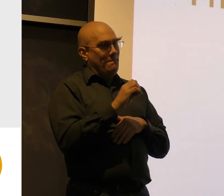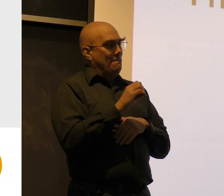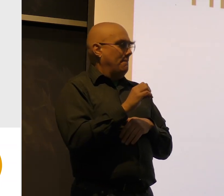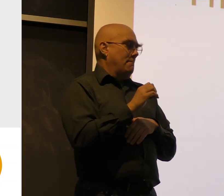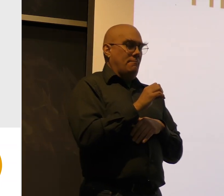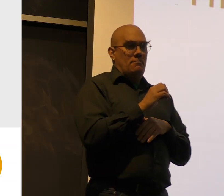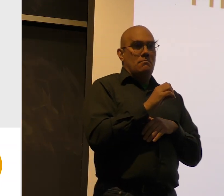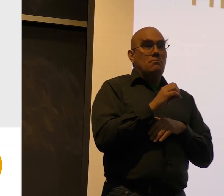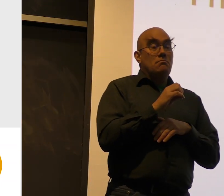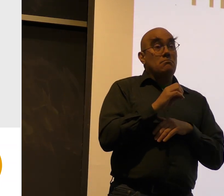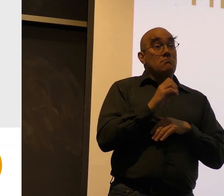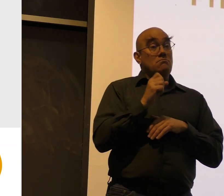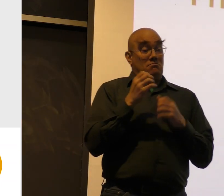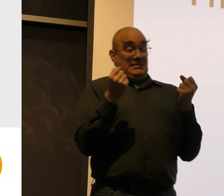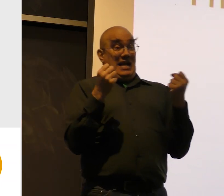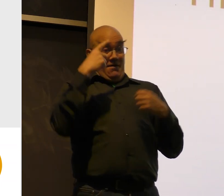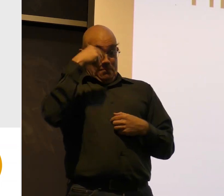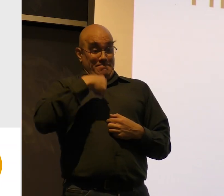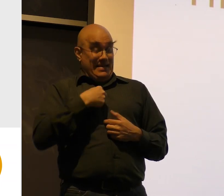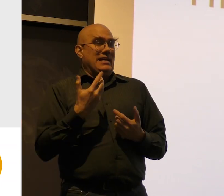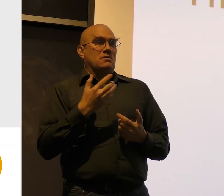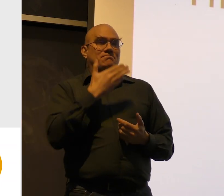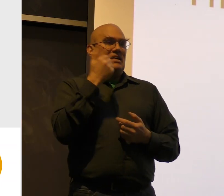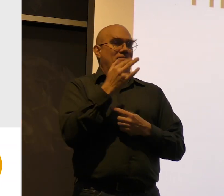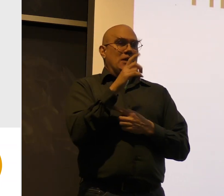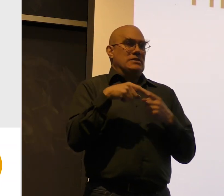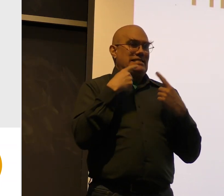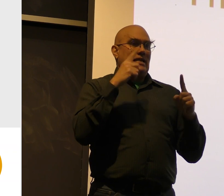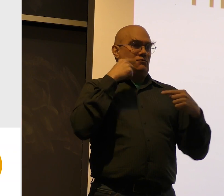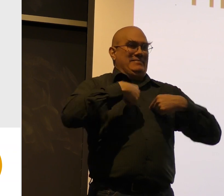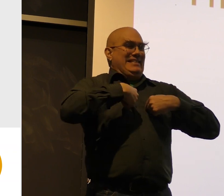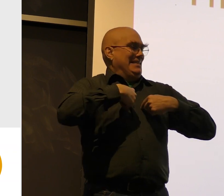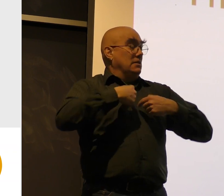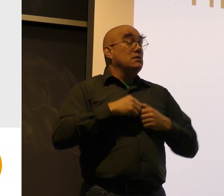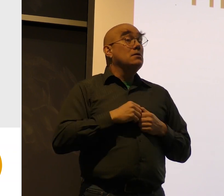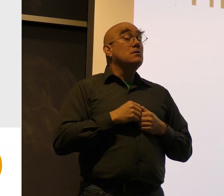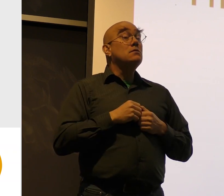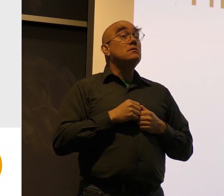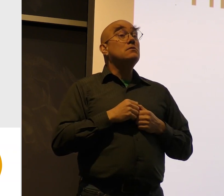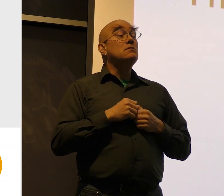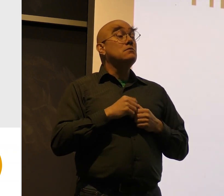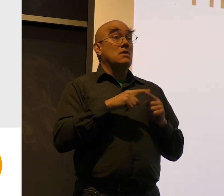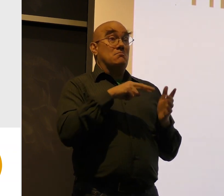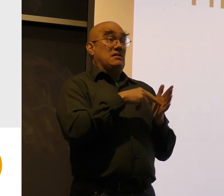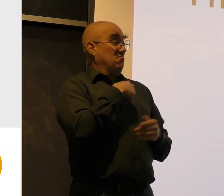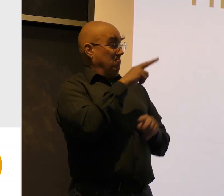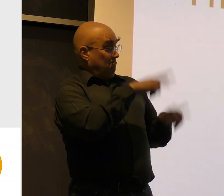decision to be made from someone outside. It is a slippery slope when that starts to happen. So using speech has been successful for me. That